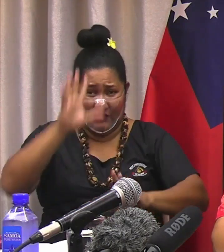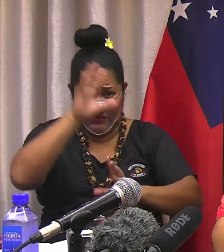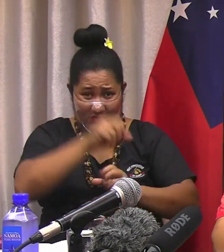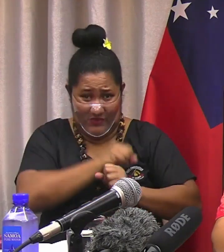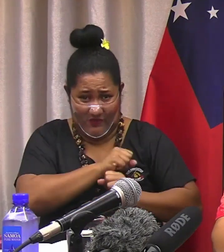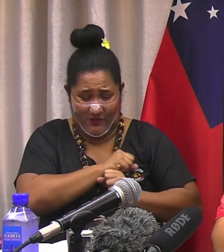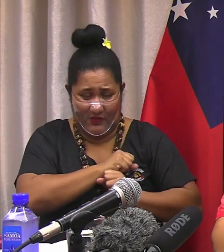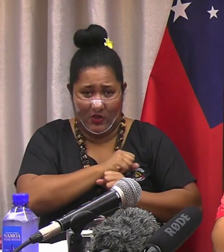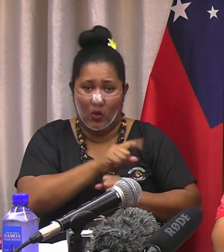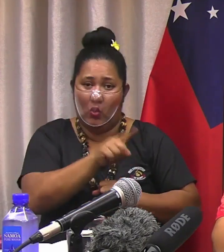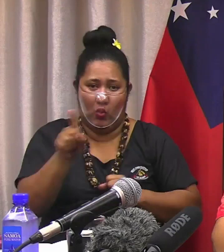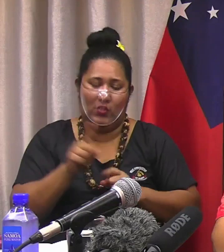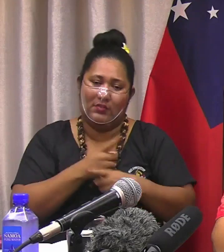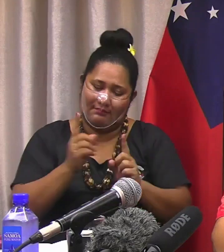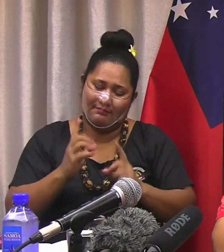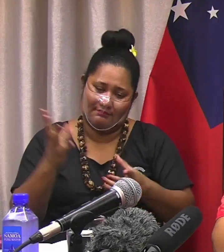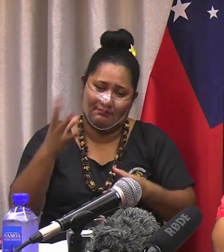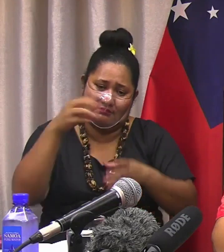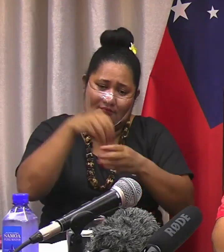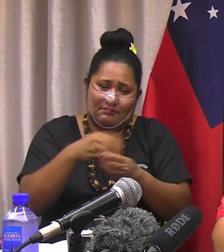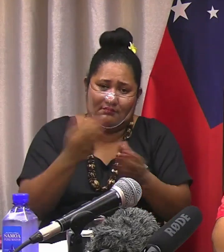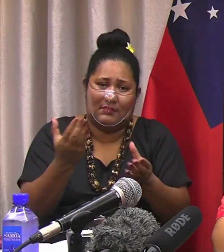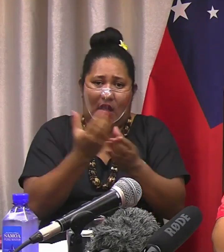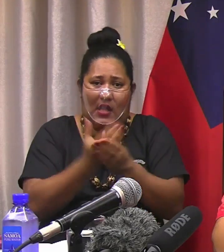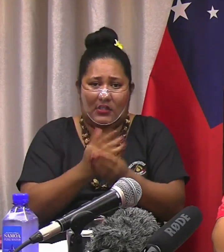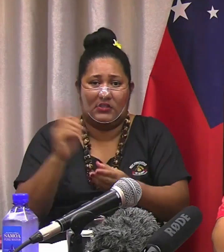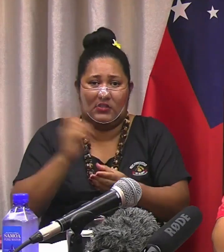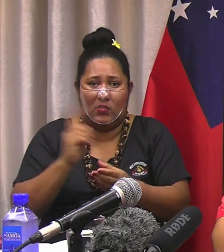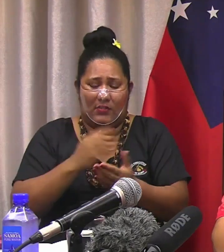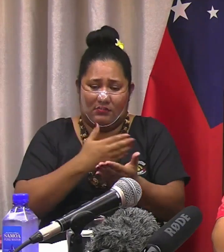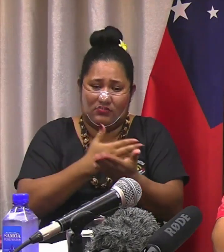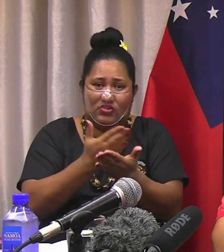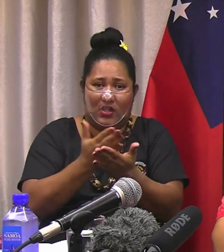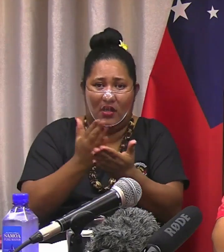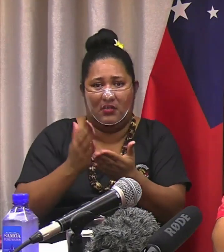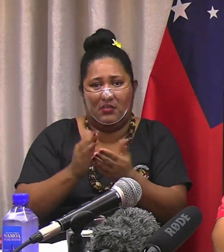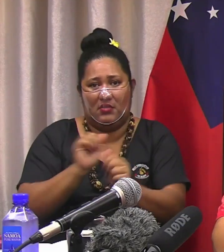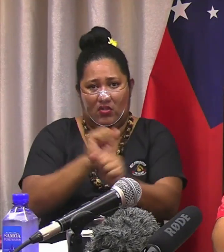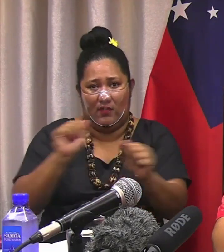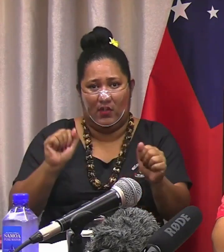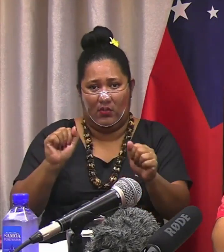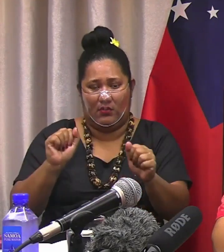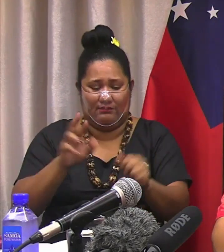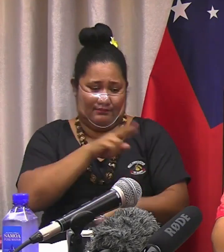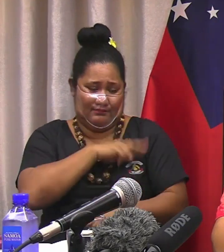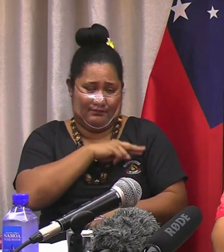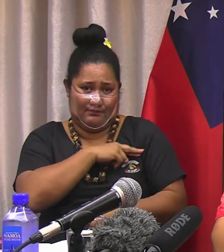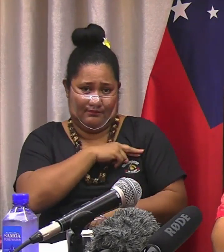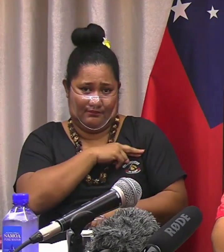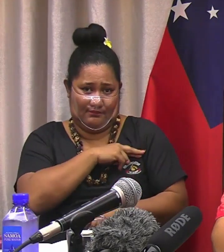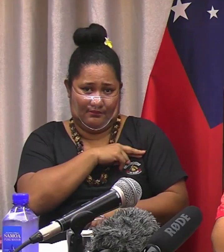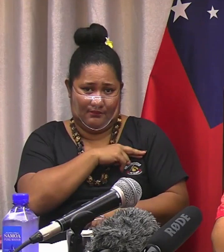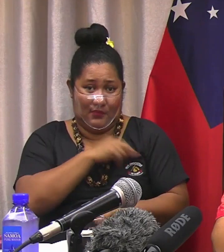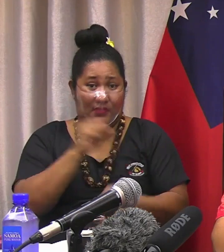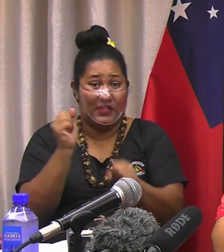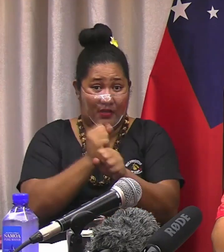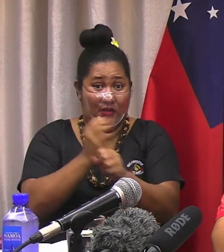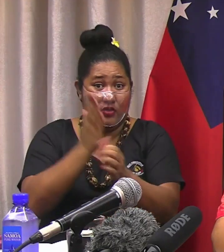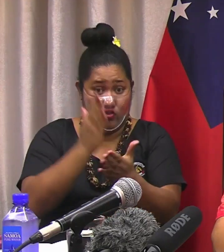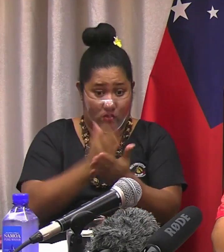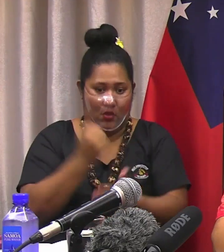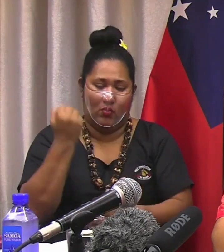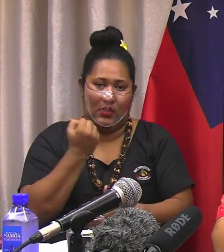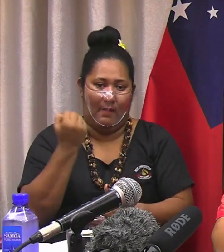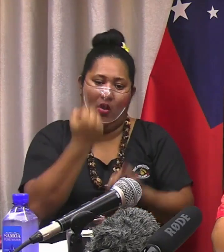o loo tātou iei whātasi i le tausoa ina o le tātou avenga. Ina ia malupui puia